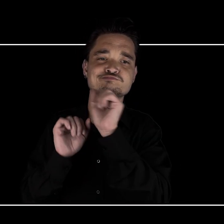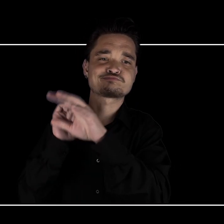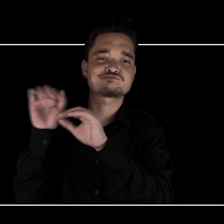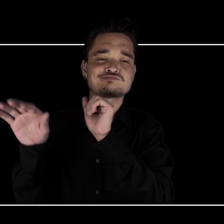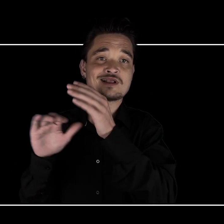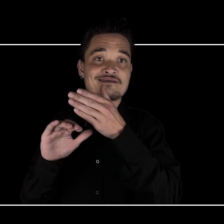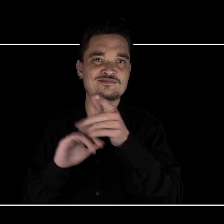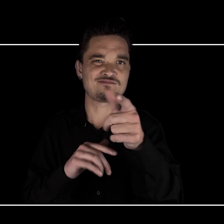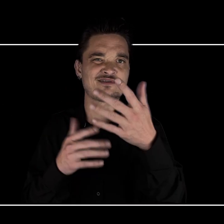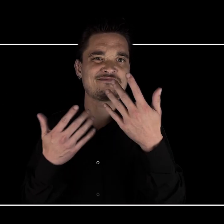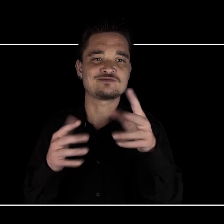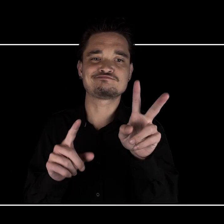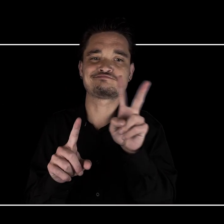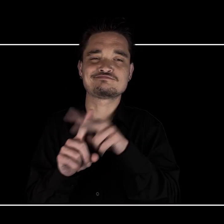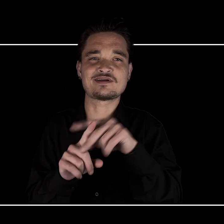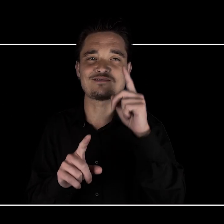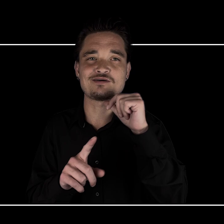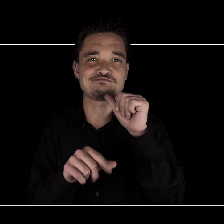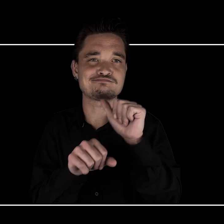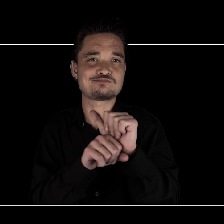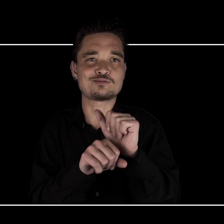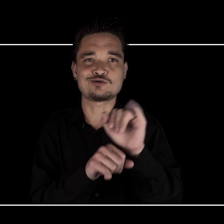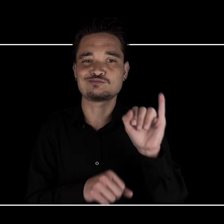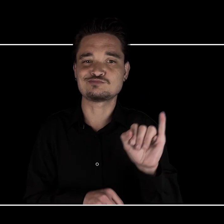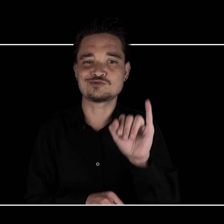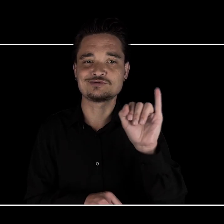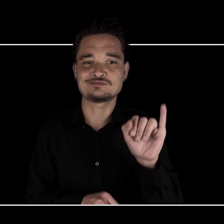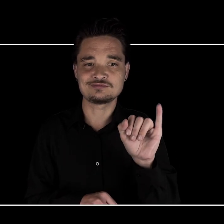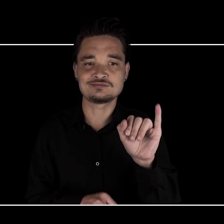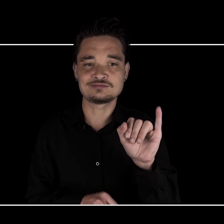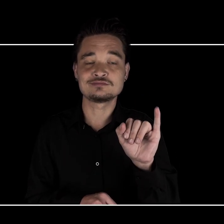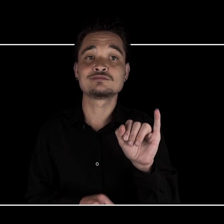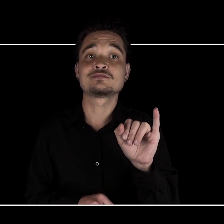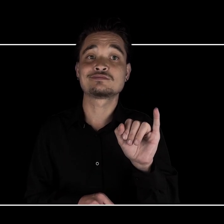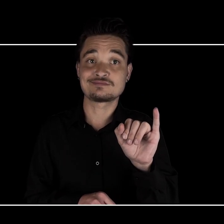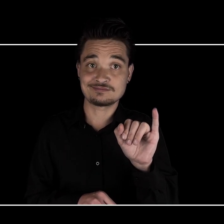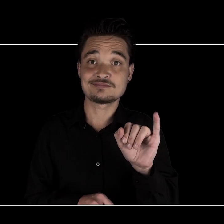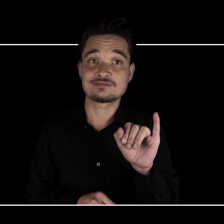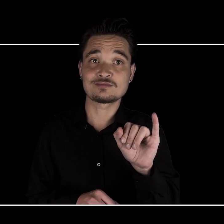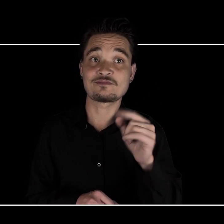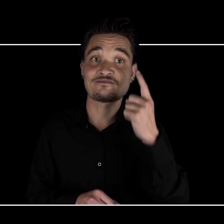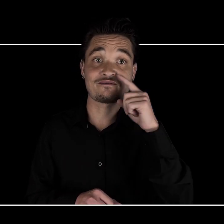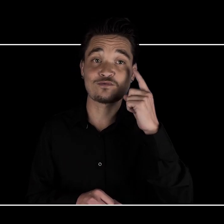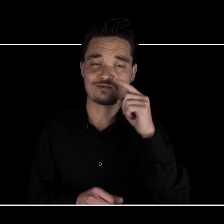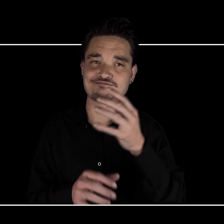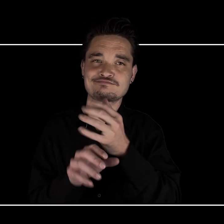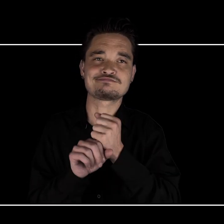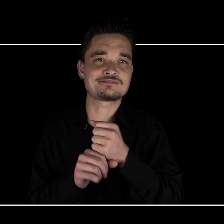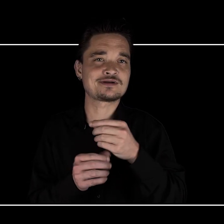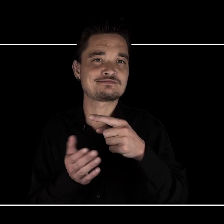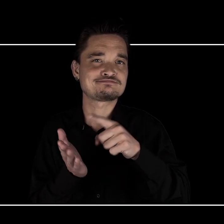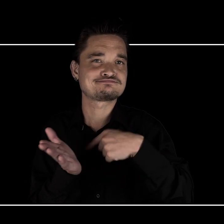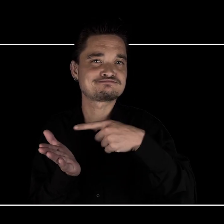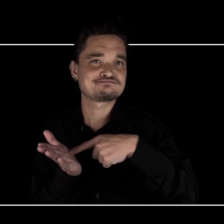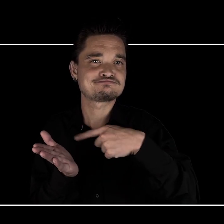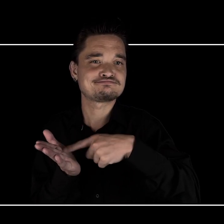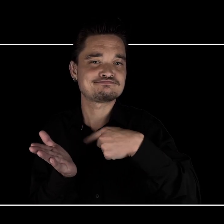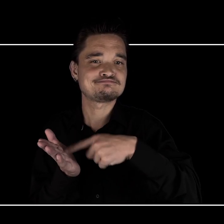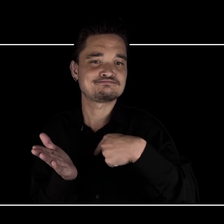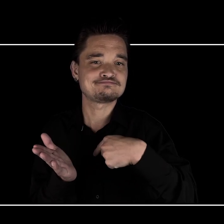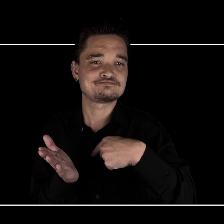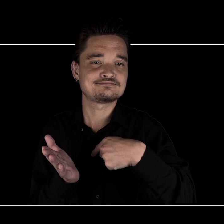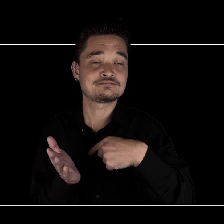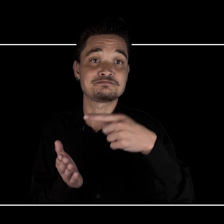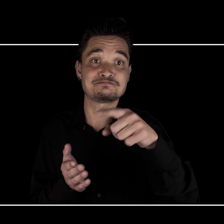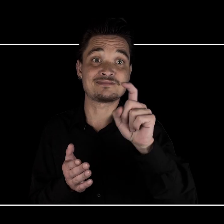you have applied for unemployment insurance so that you can receive unemployment insurance payments. You will